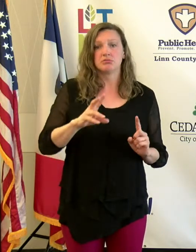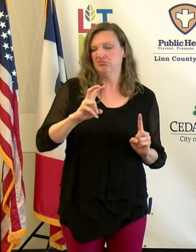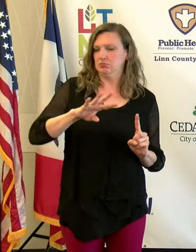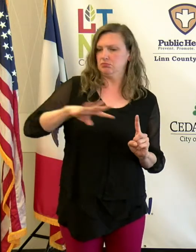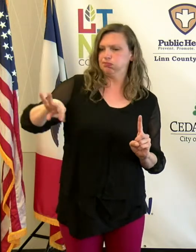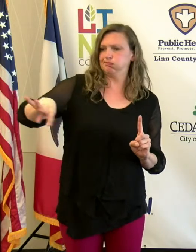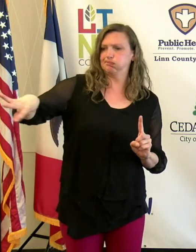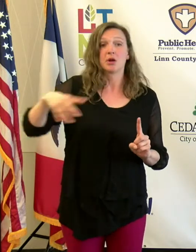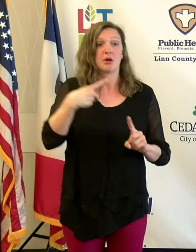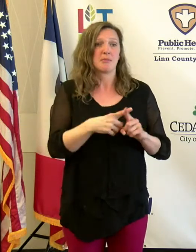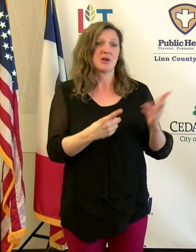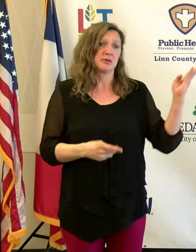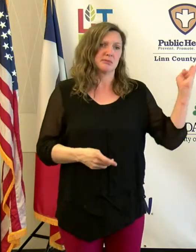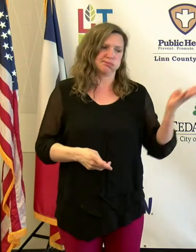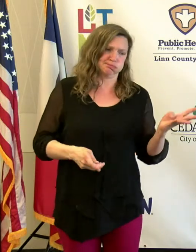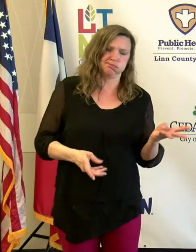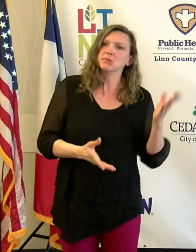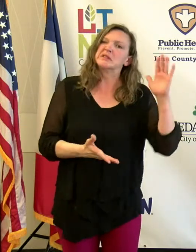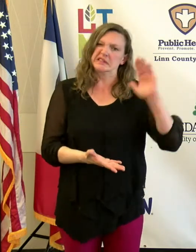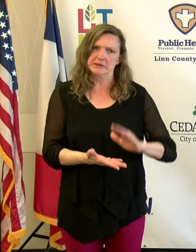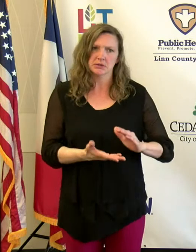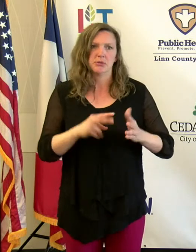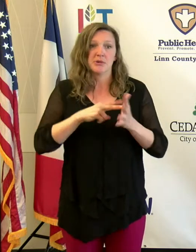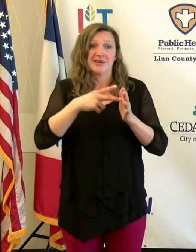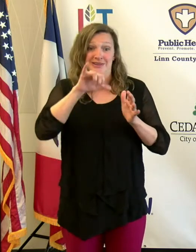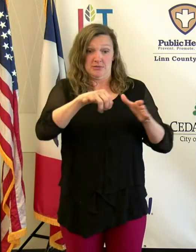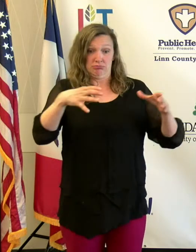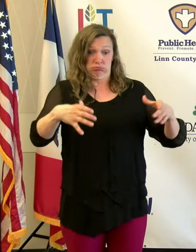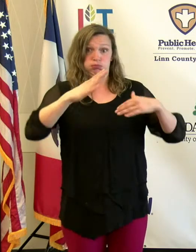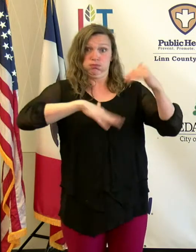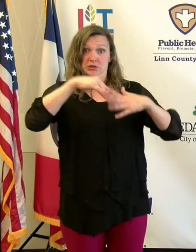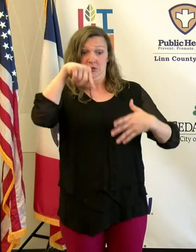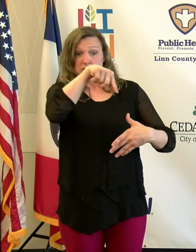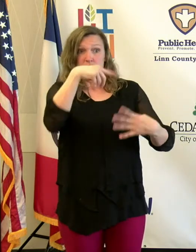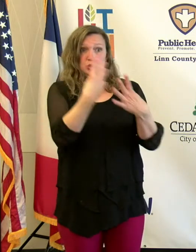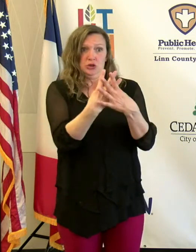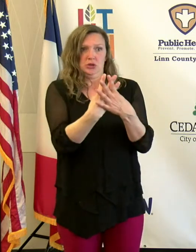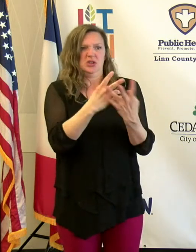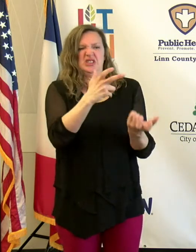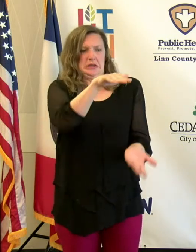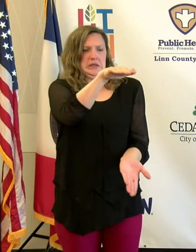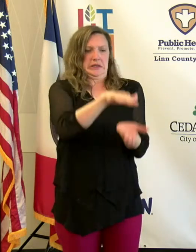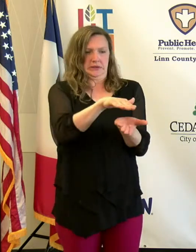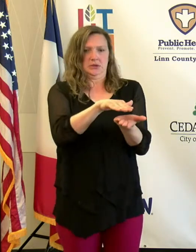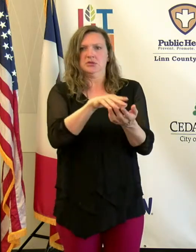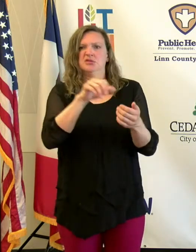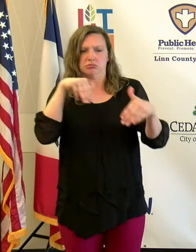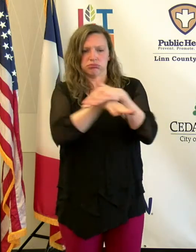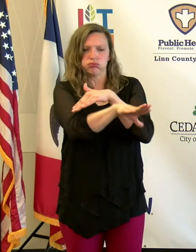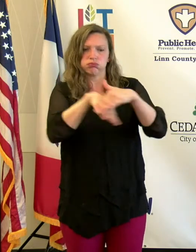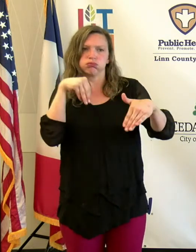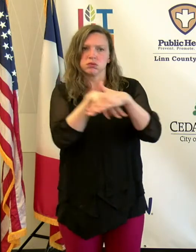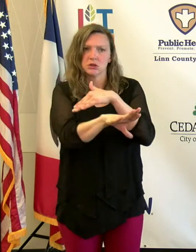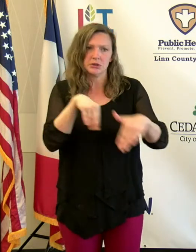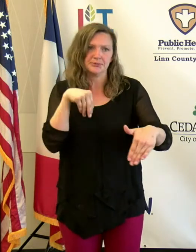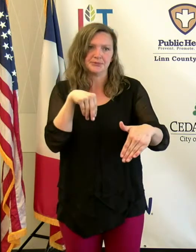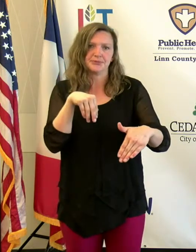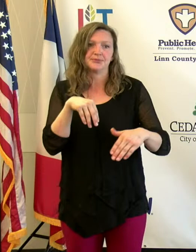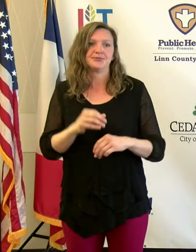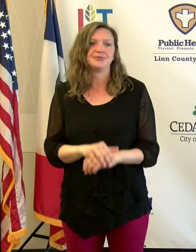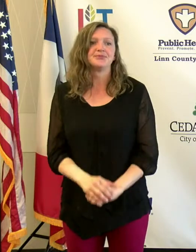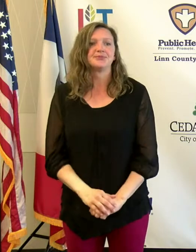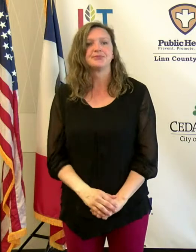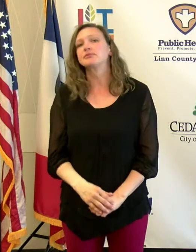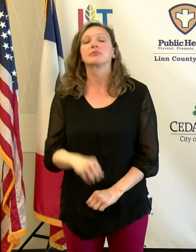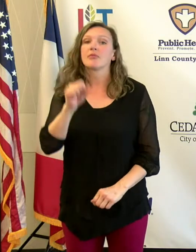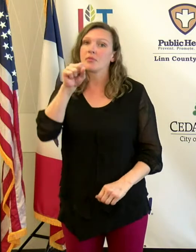would lessen the number of inmates with whom the deputy would have direct contact. Although the enhanced cleaning activities were already in place